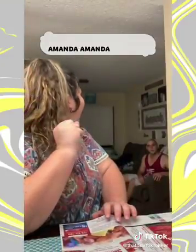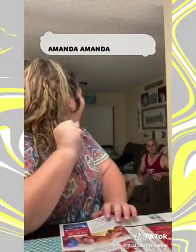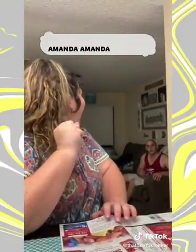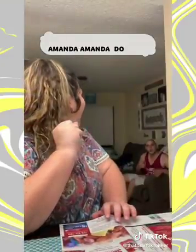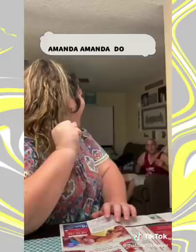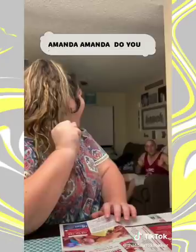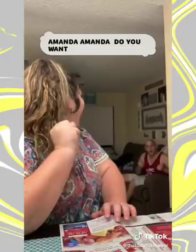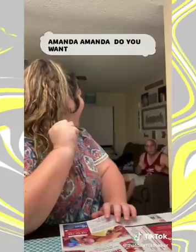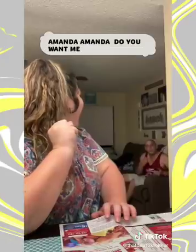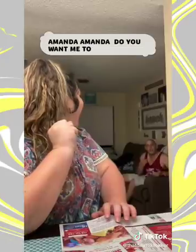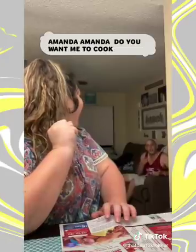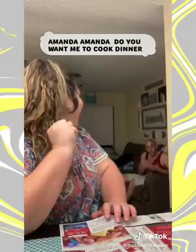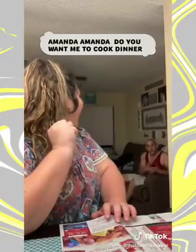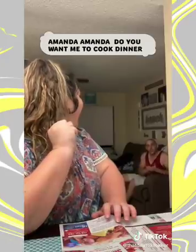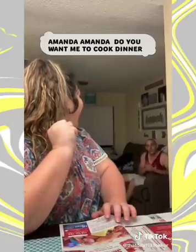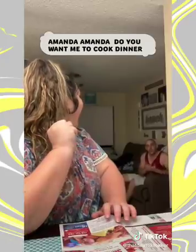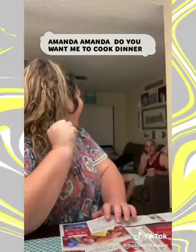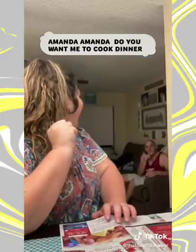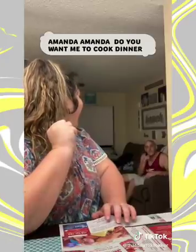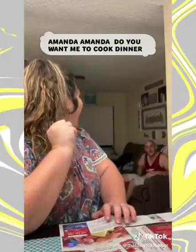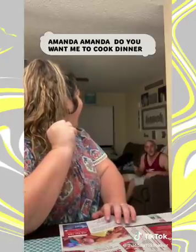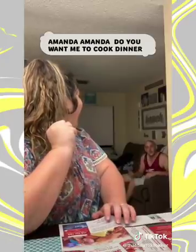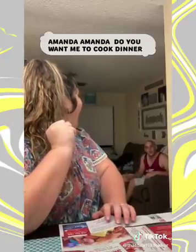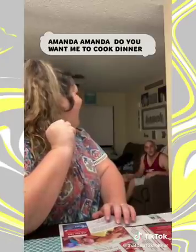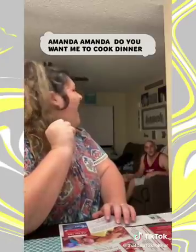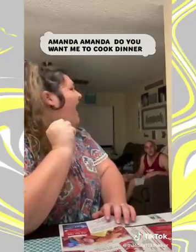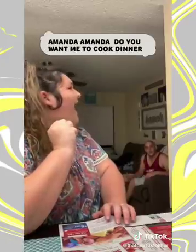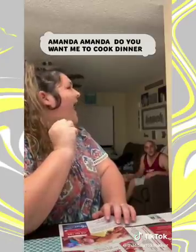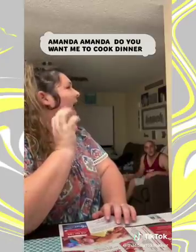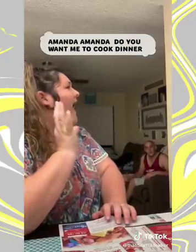Do you want me to cook dinner?